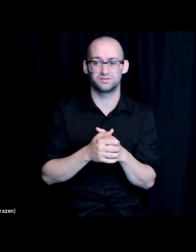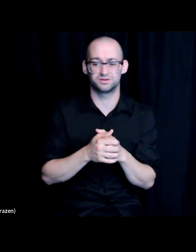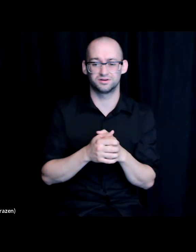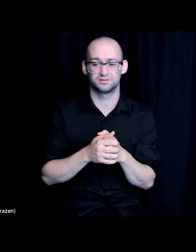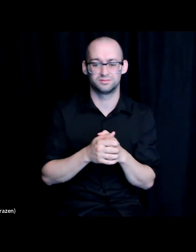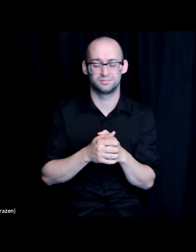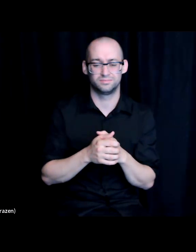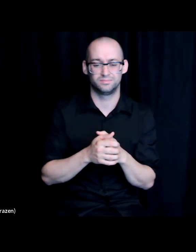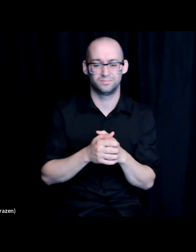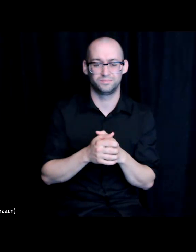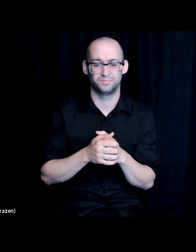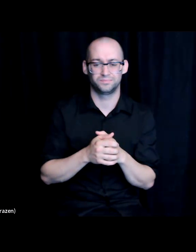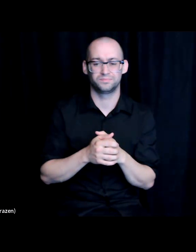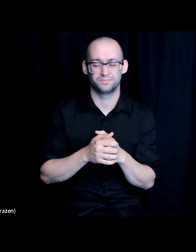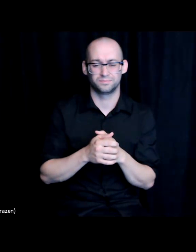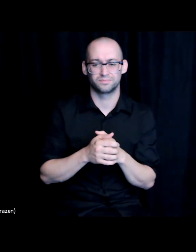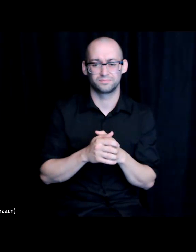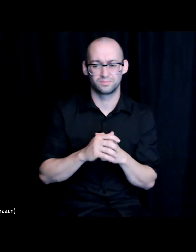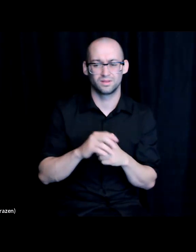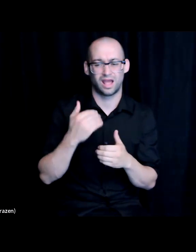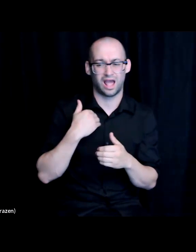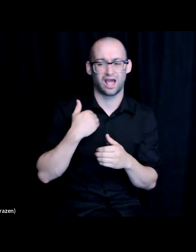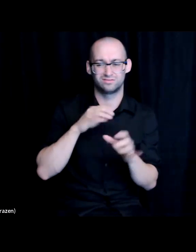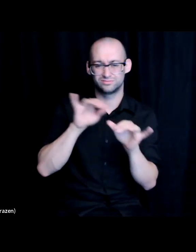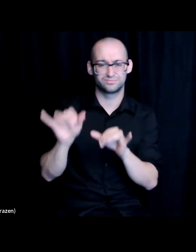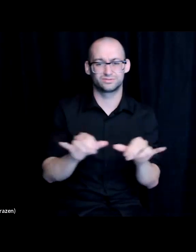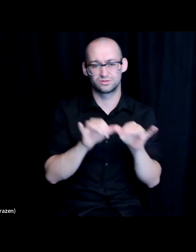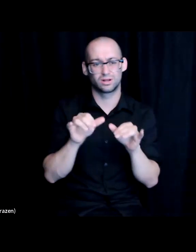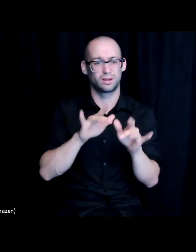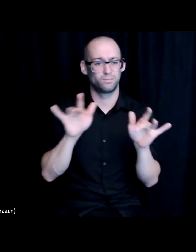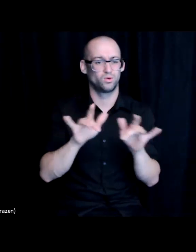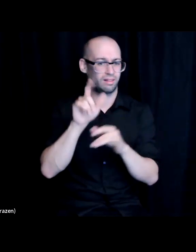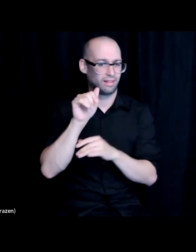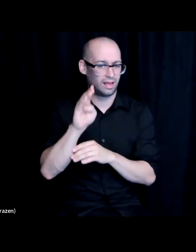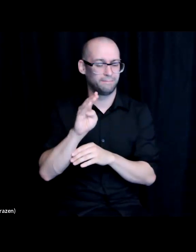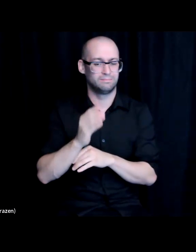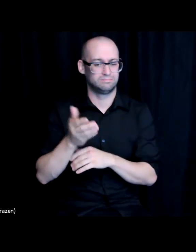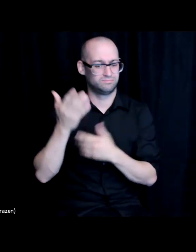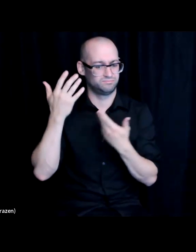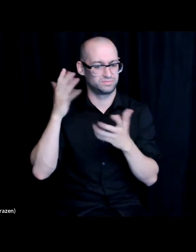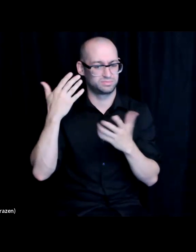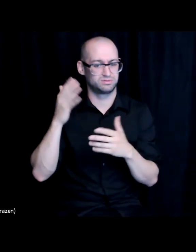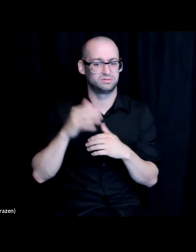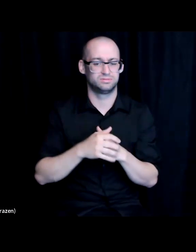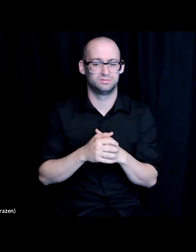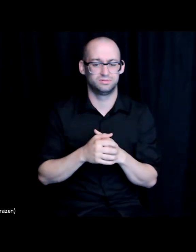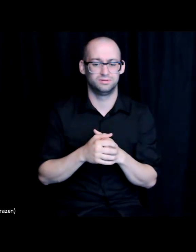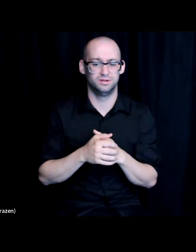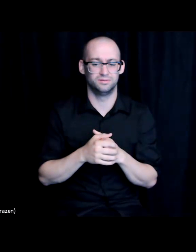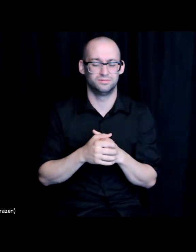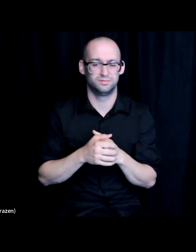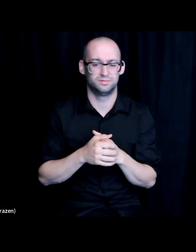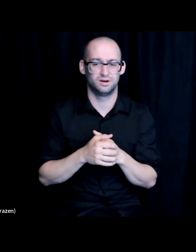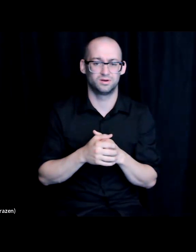those areas. We have traditional computer labs. We used to do that. And what we found was, computers are